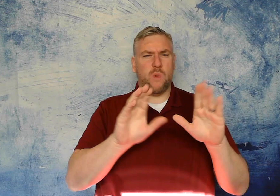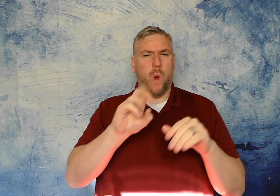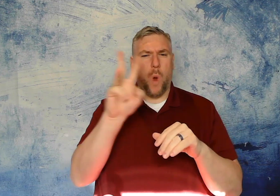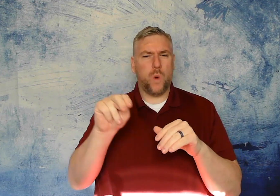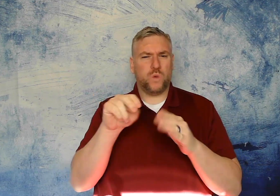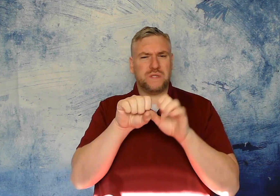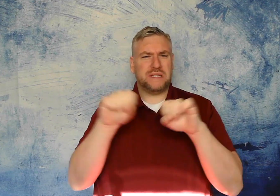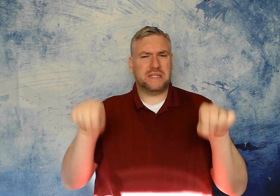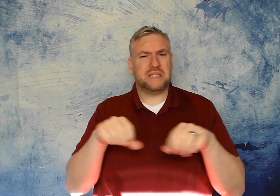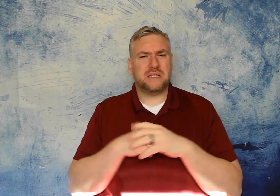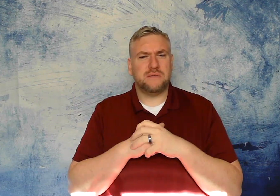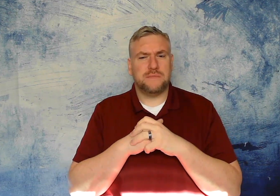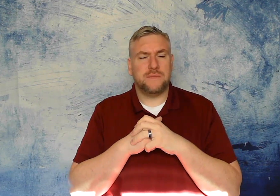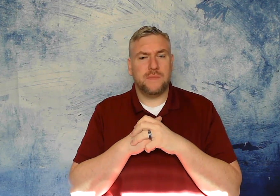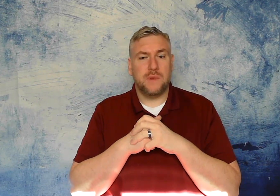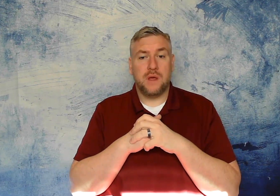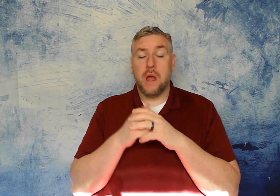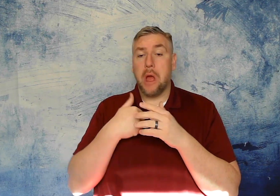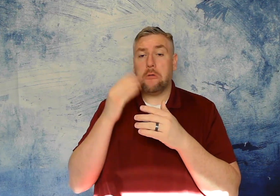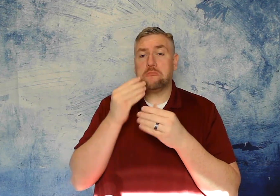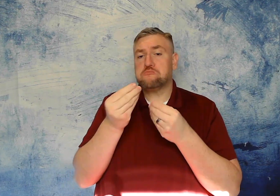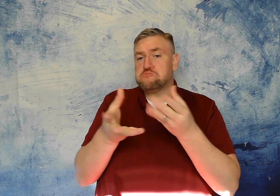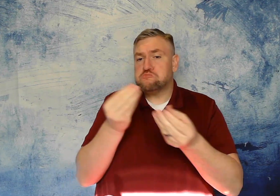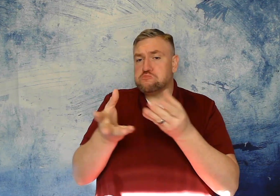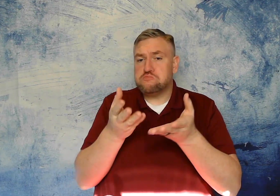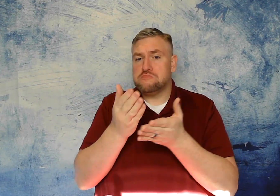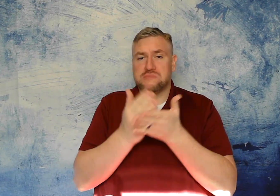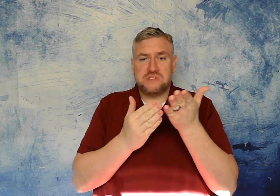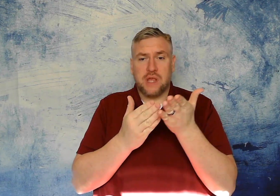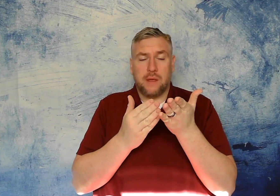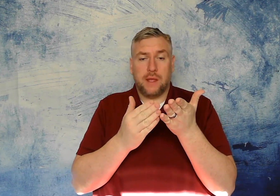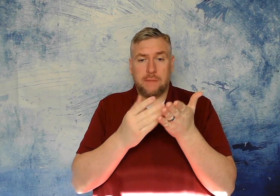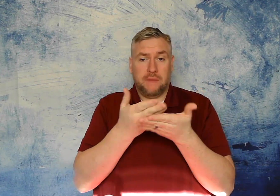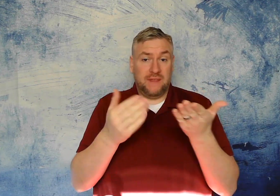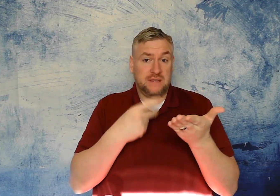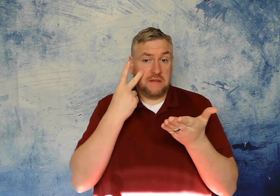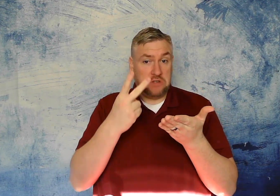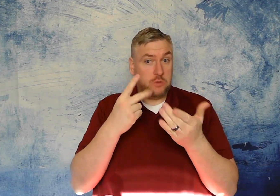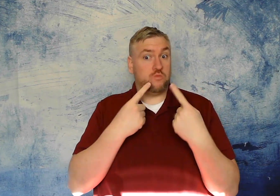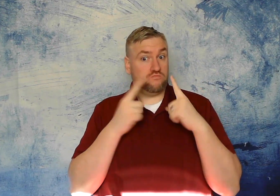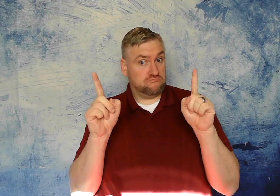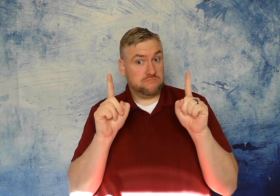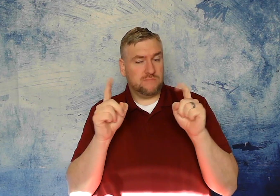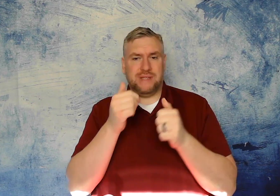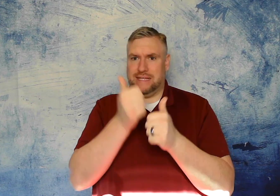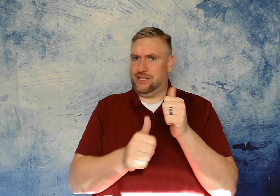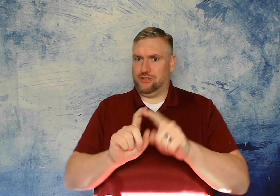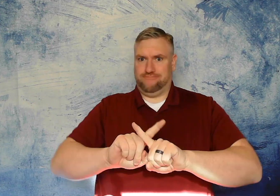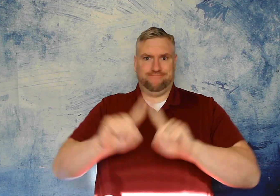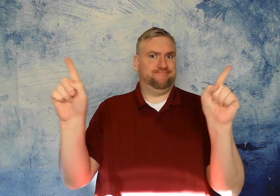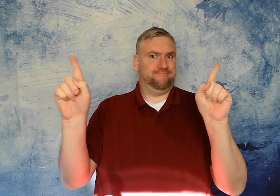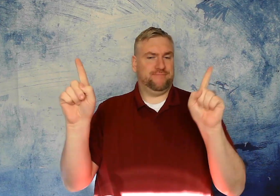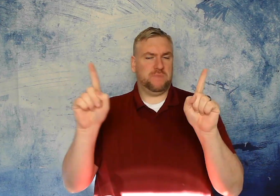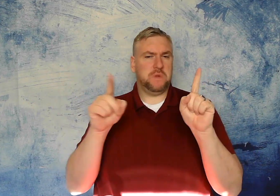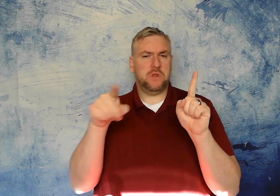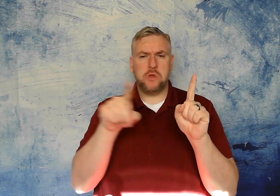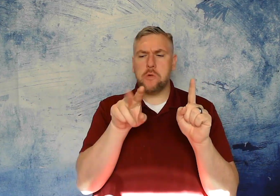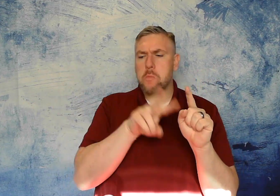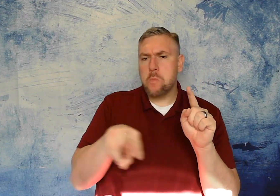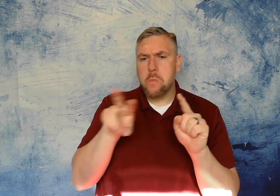kind of their own system. So I'll give you some, things that I've seen that worked, and each is very different from